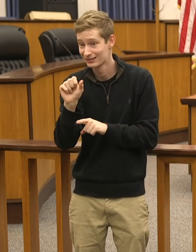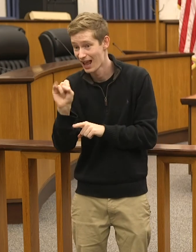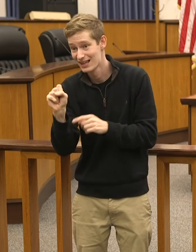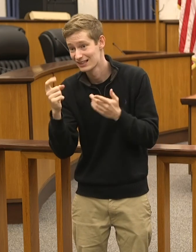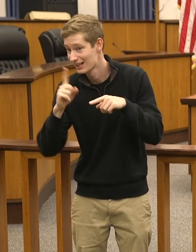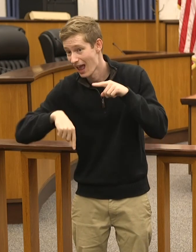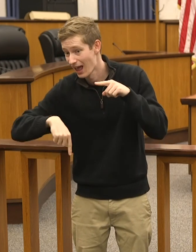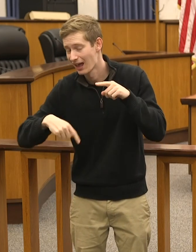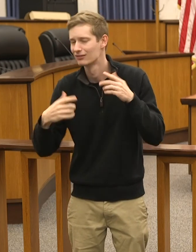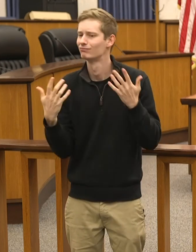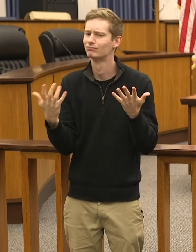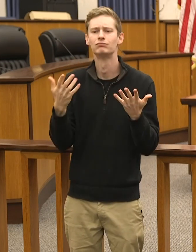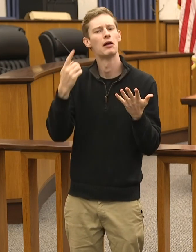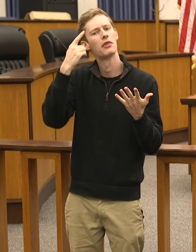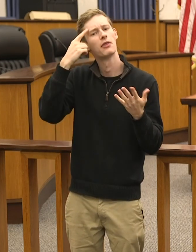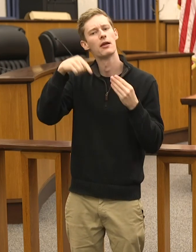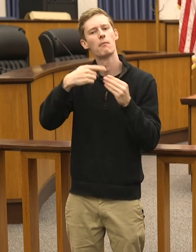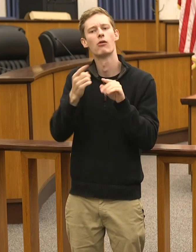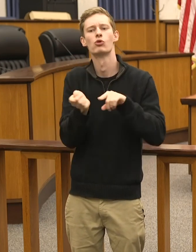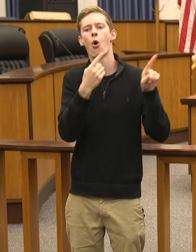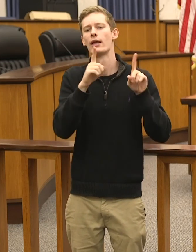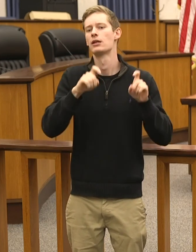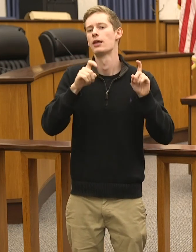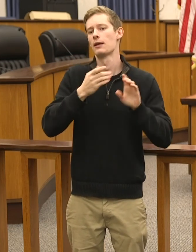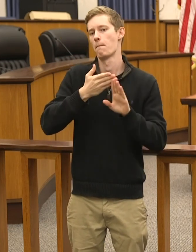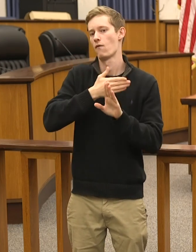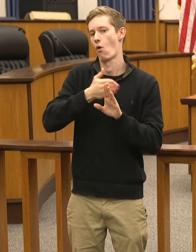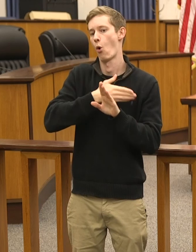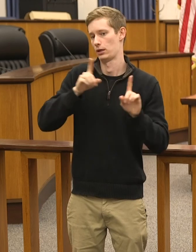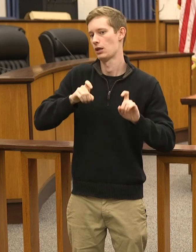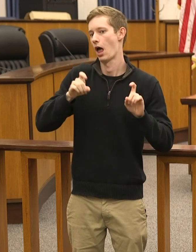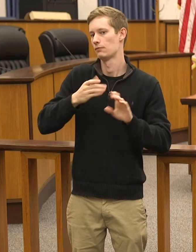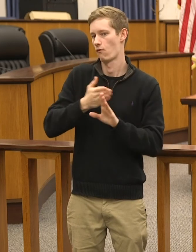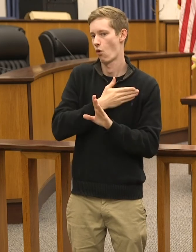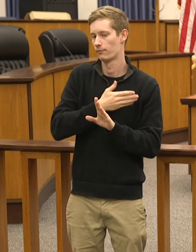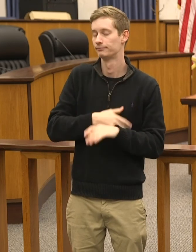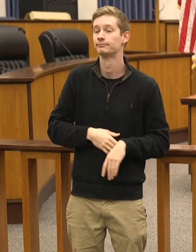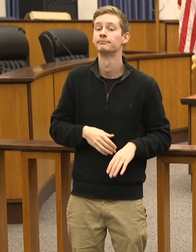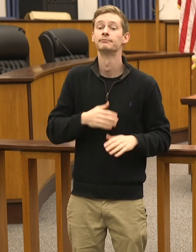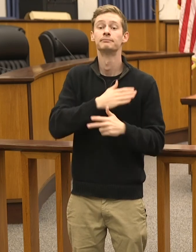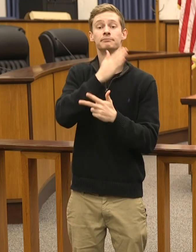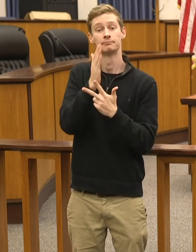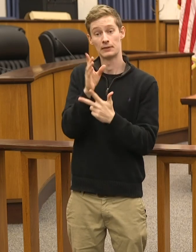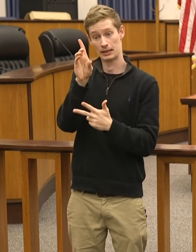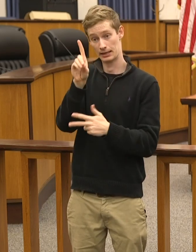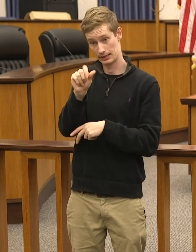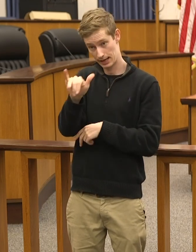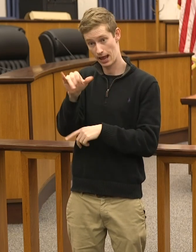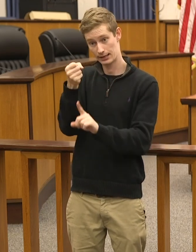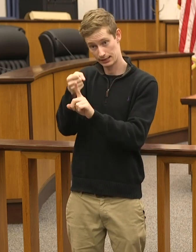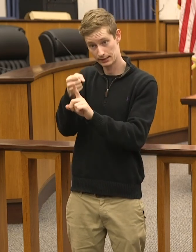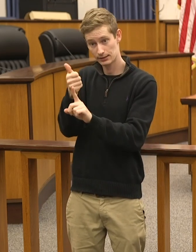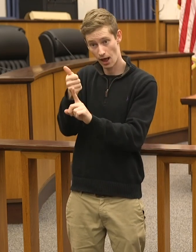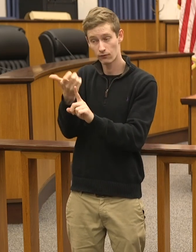getting tested before you go into that family gathering. At the gathering itself, the same guidelines we've been offering for workplaces and schools